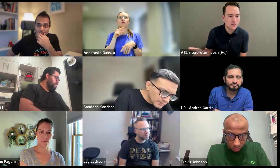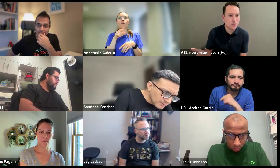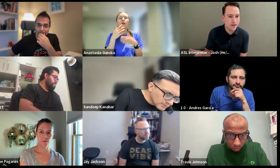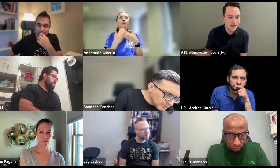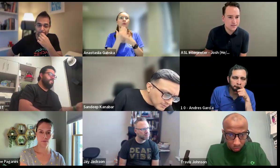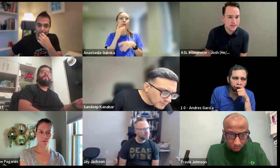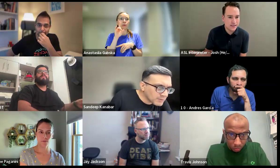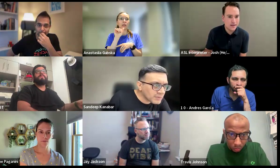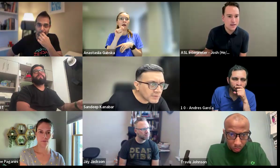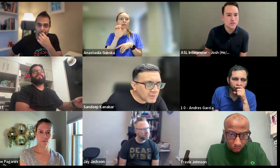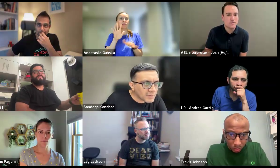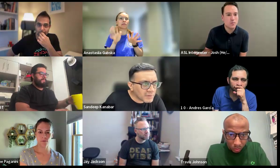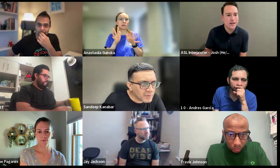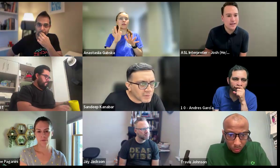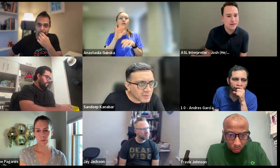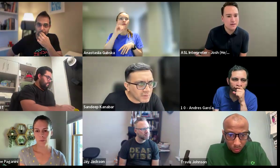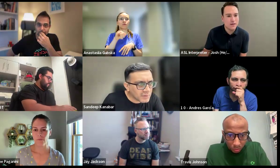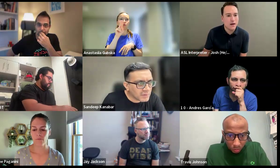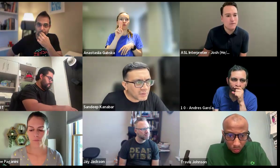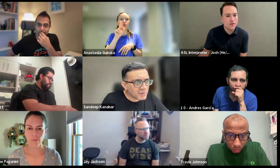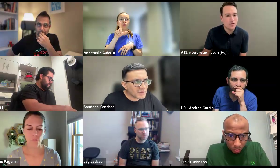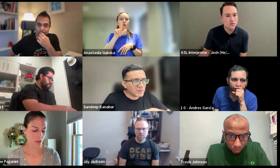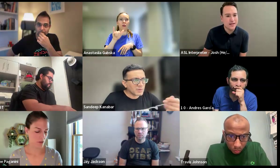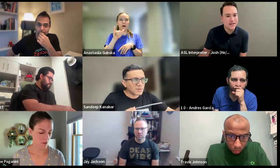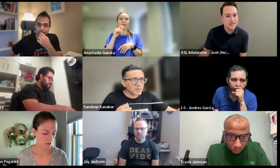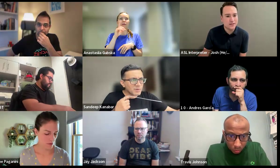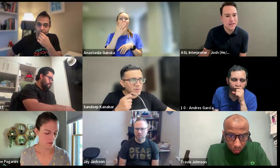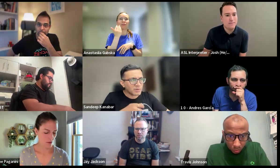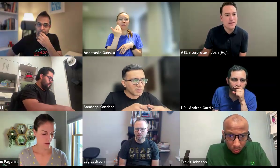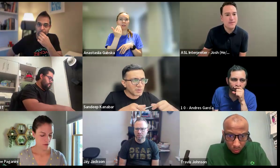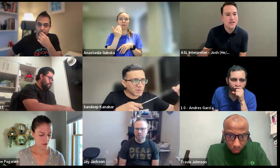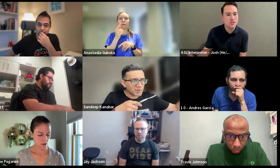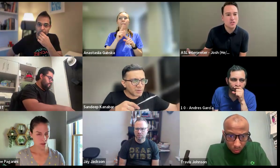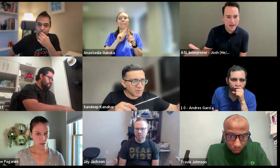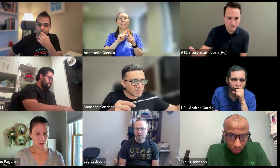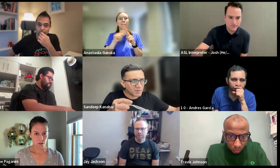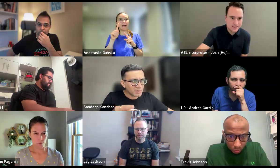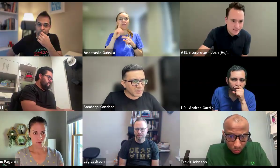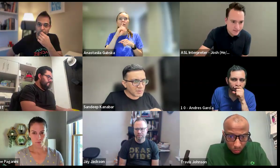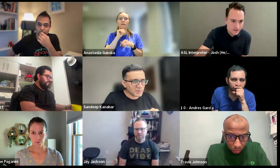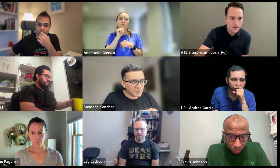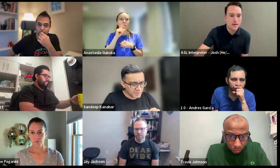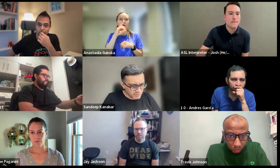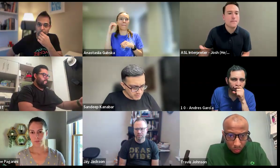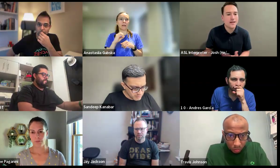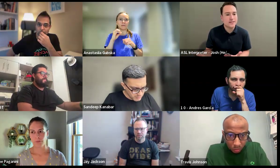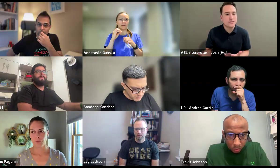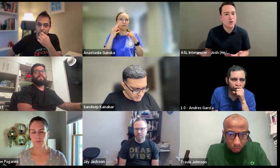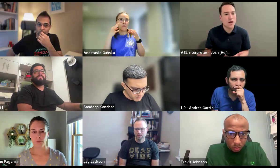bit of a slow pace lately, so I've been waiting for the new date. It may be July 15th, but we're